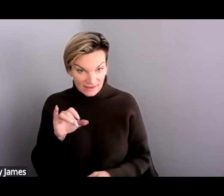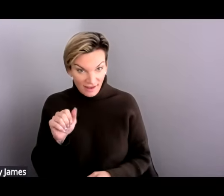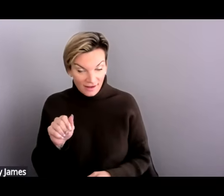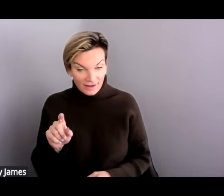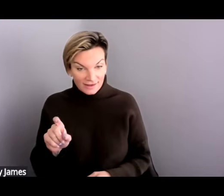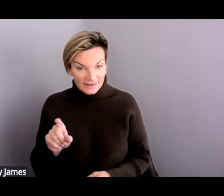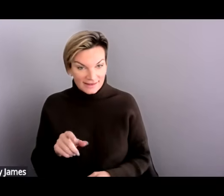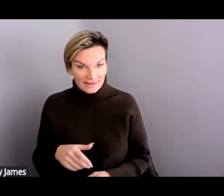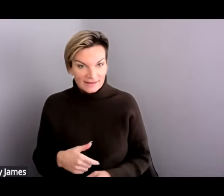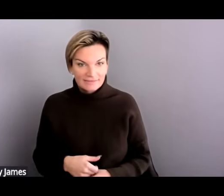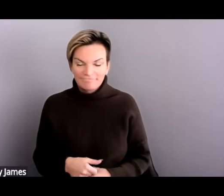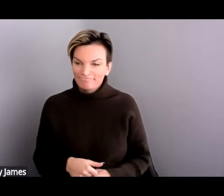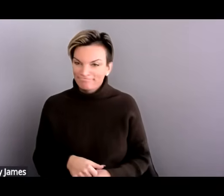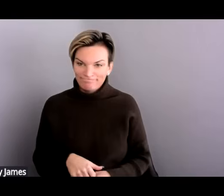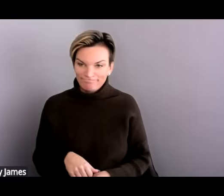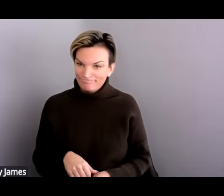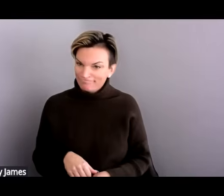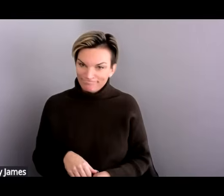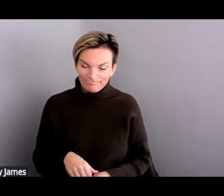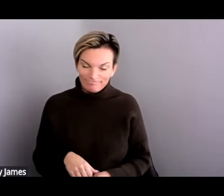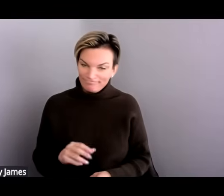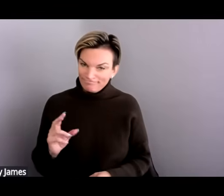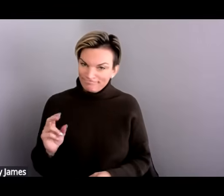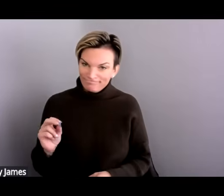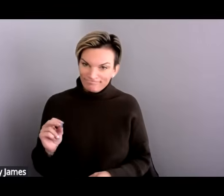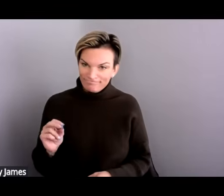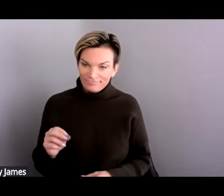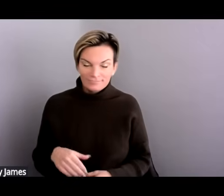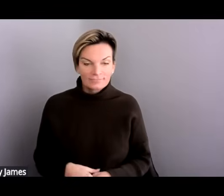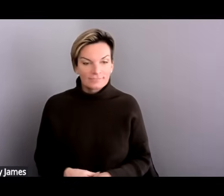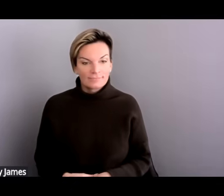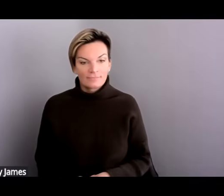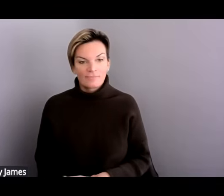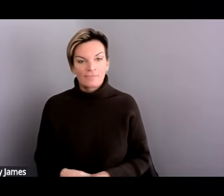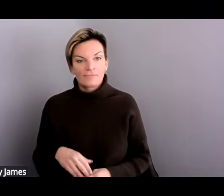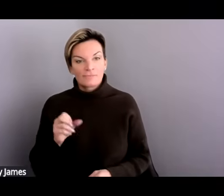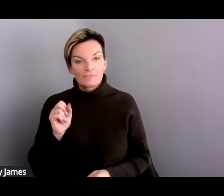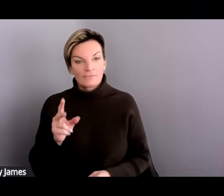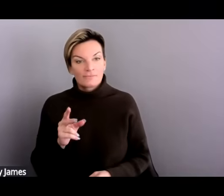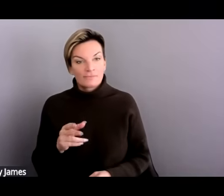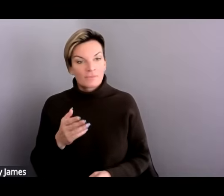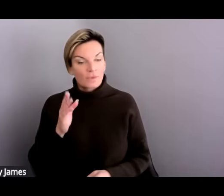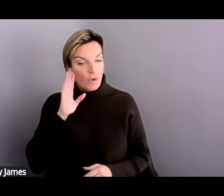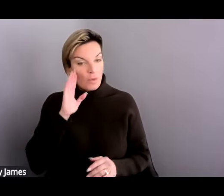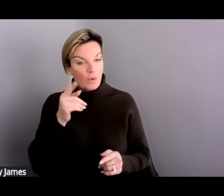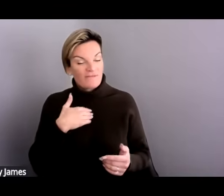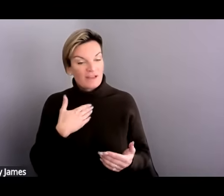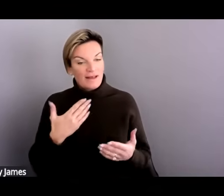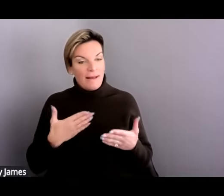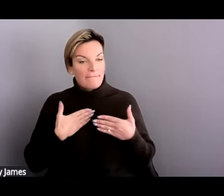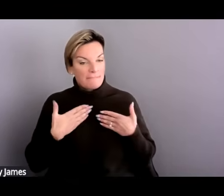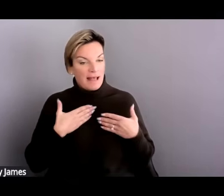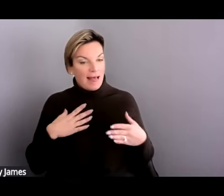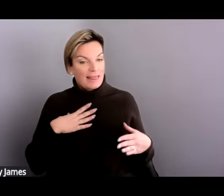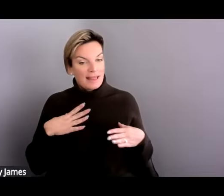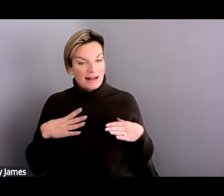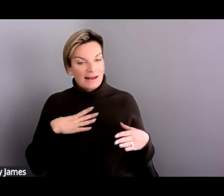We did not. All right. Wishing you all a very happy holiday season for the folks